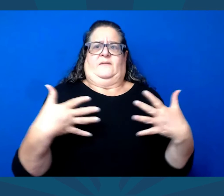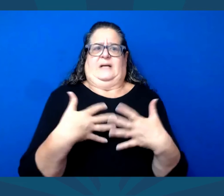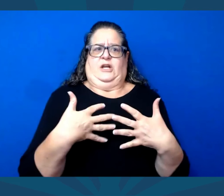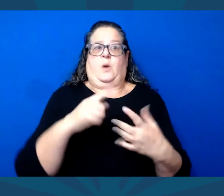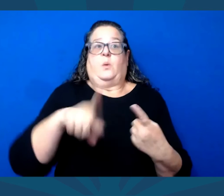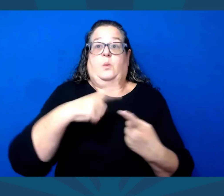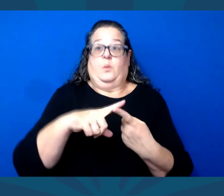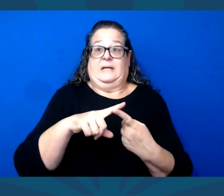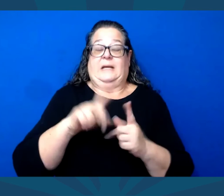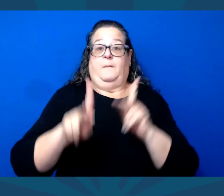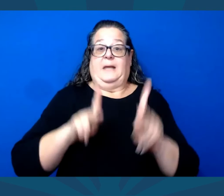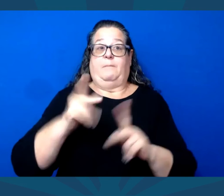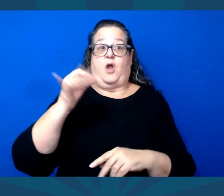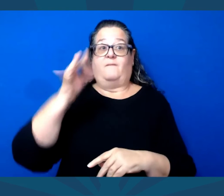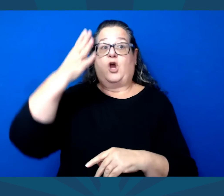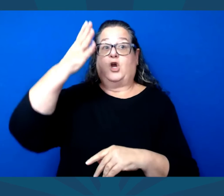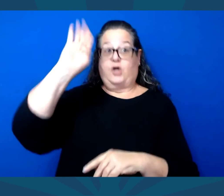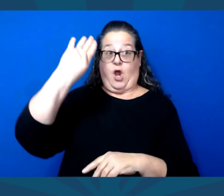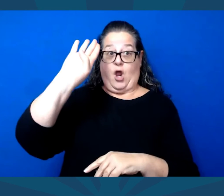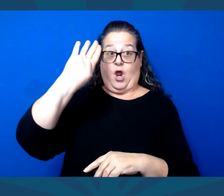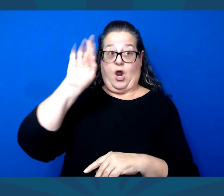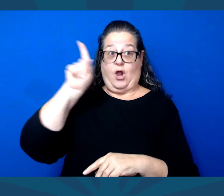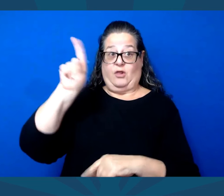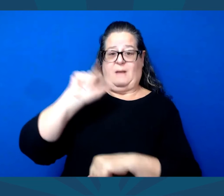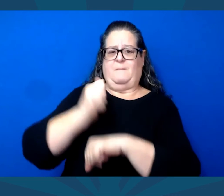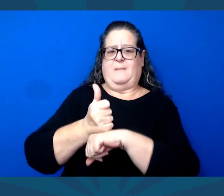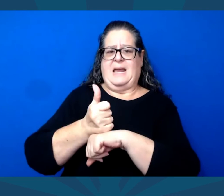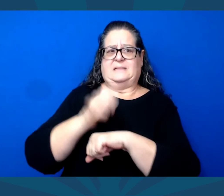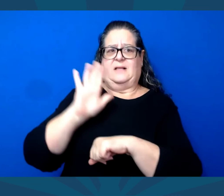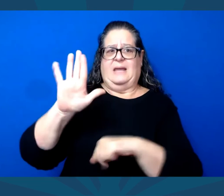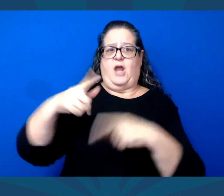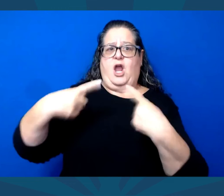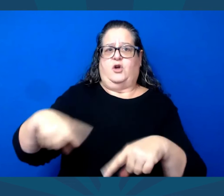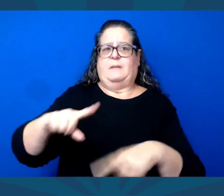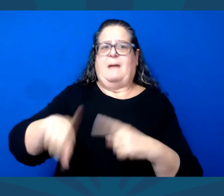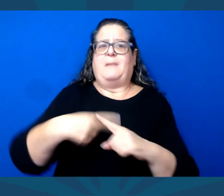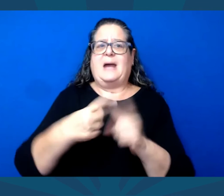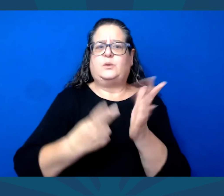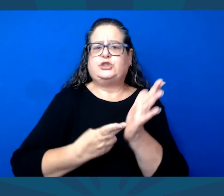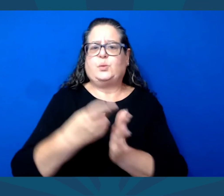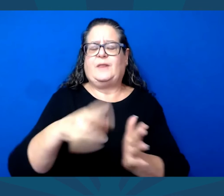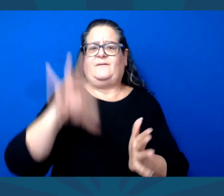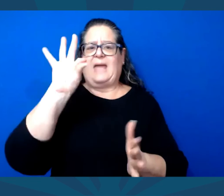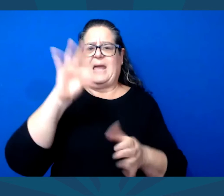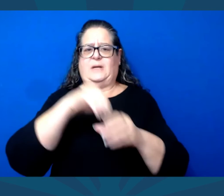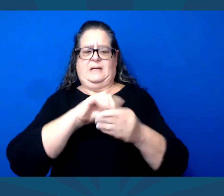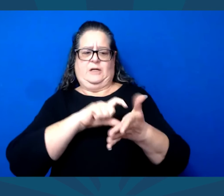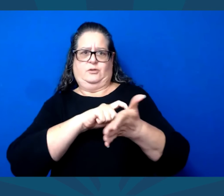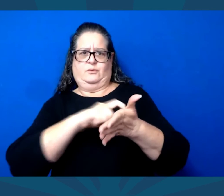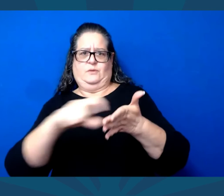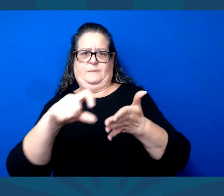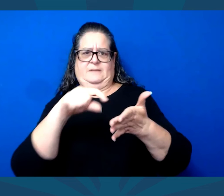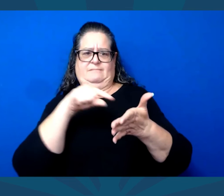What the left fears most is when the people of God base their arguments upon the timeless truth